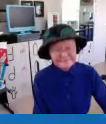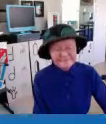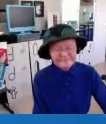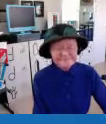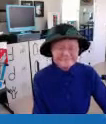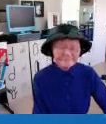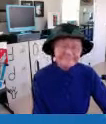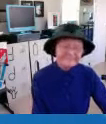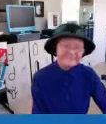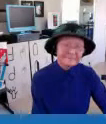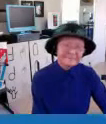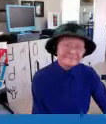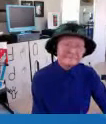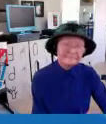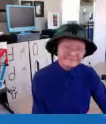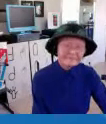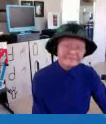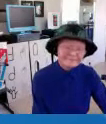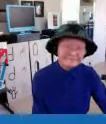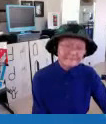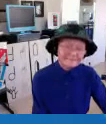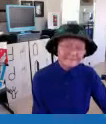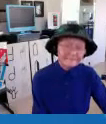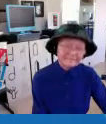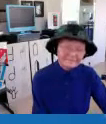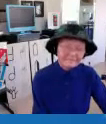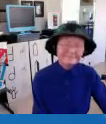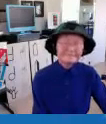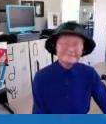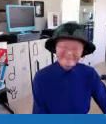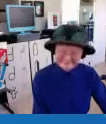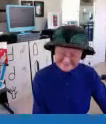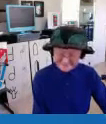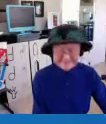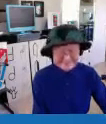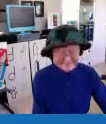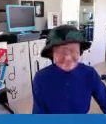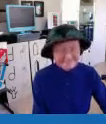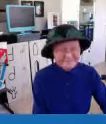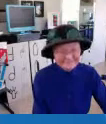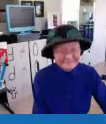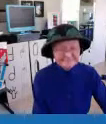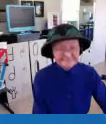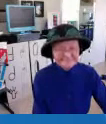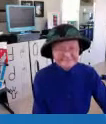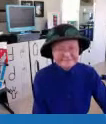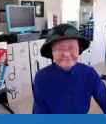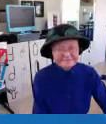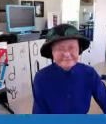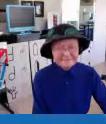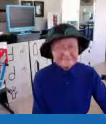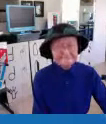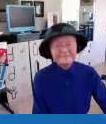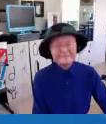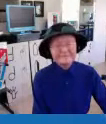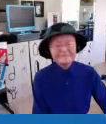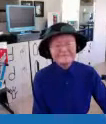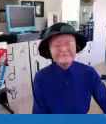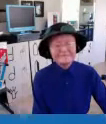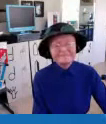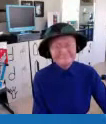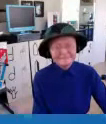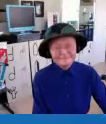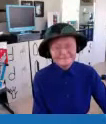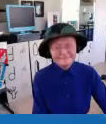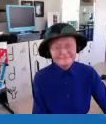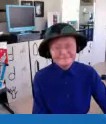it's written that way. It's obvious, but it's not obvious to a computer. And it's also not obvious to a computer which hand is doing what. So